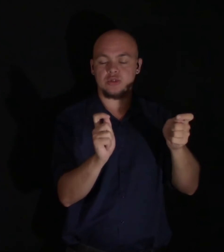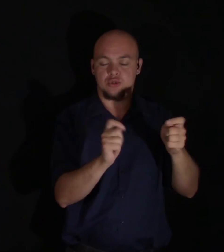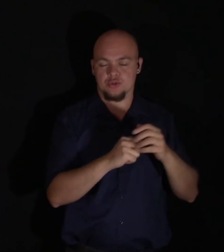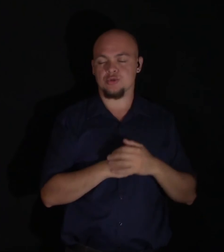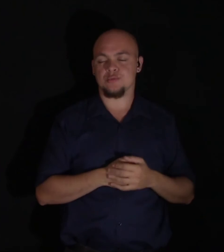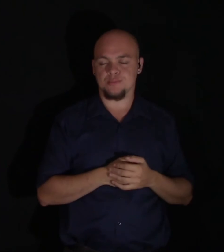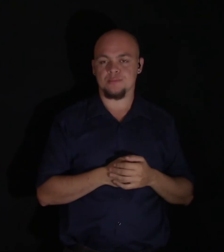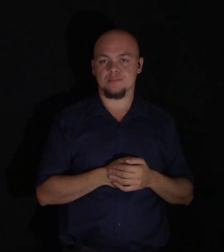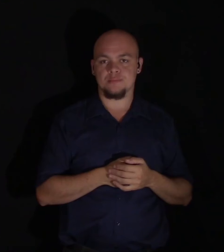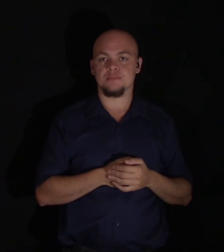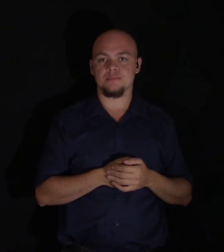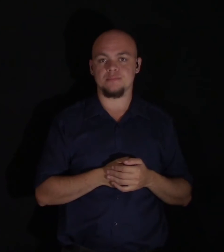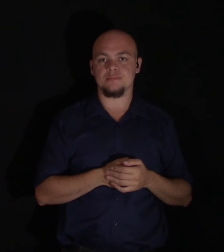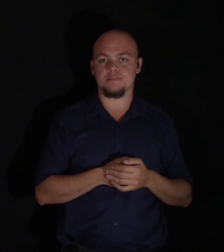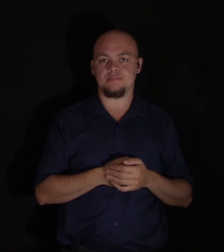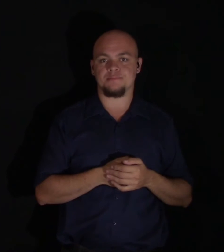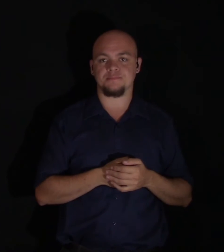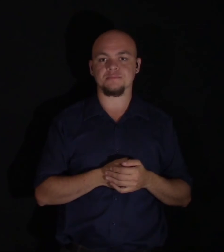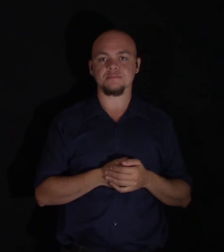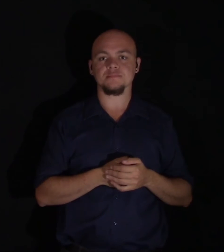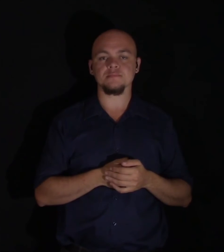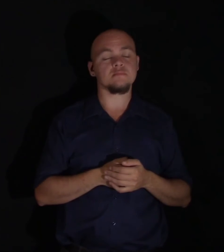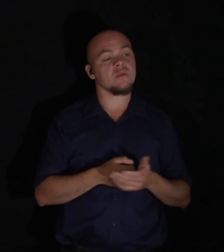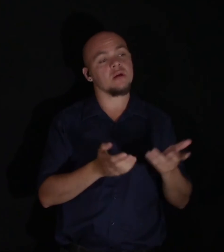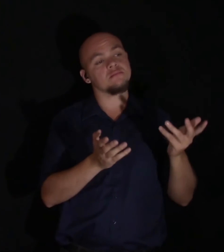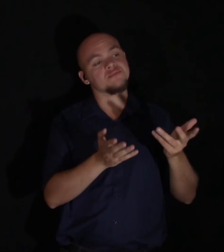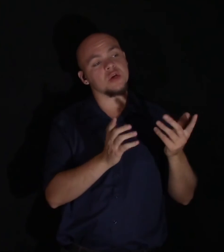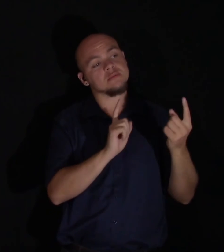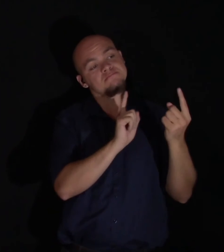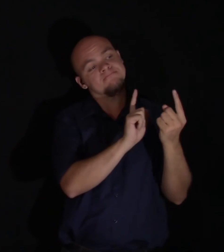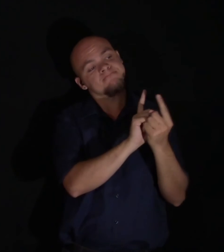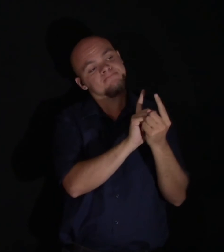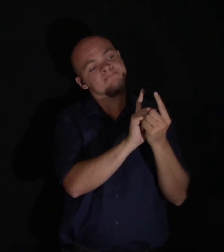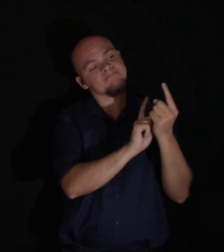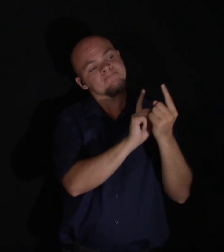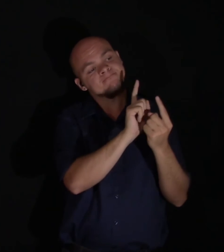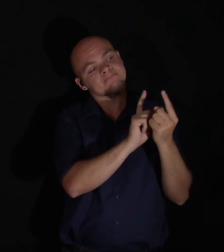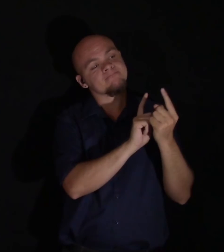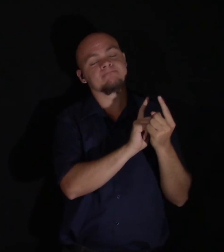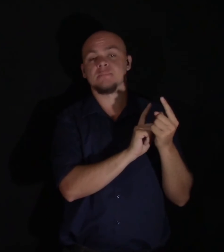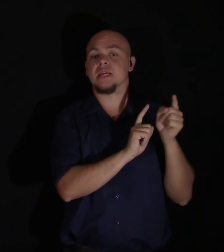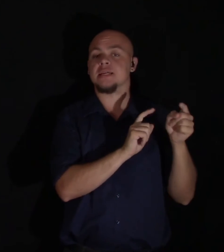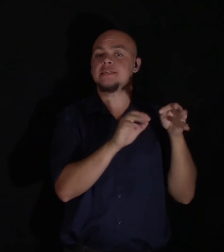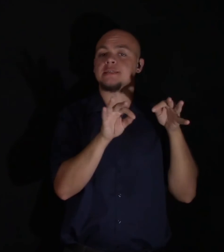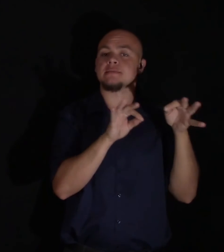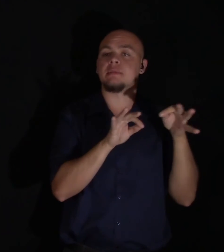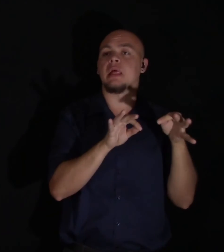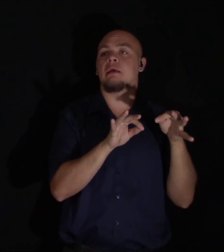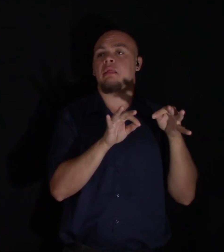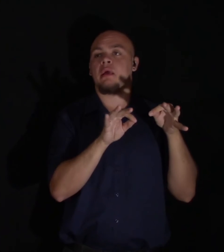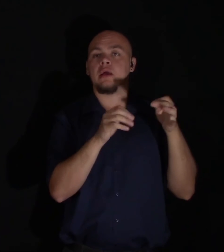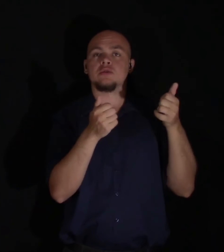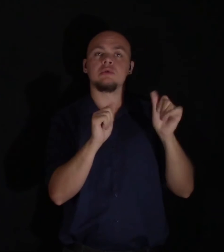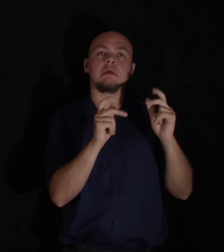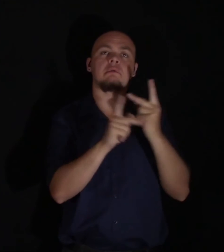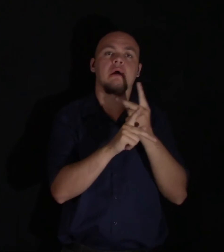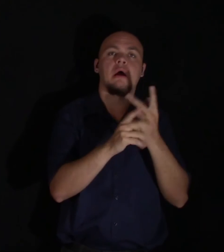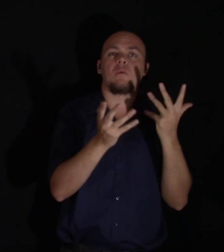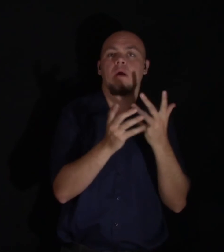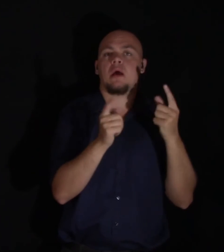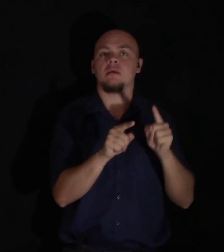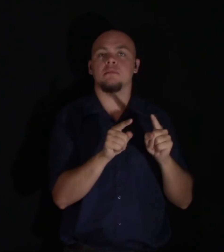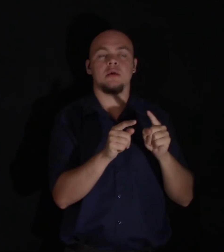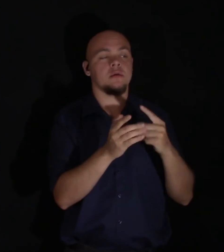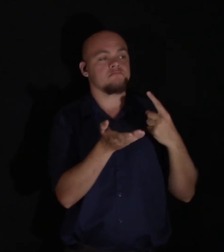crisis. And so as I'm talking to this individual, he's kind of running through things in his head. He's trying to figure it out. We